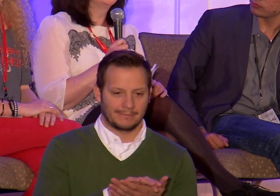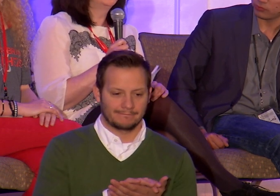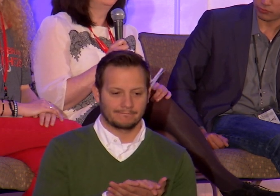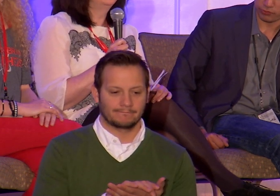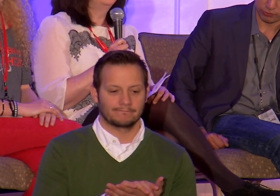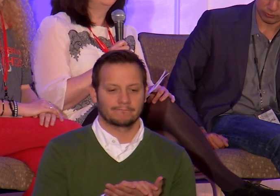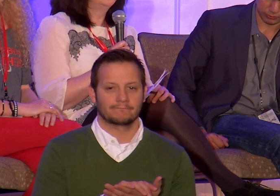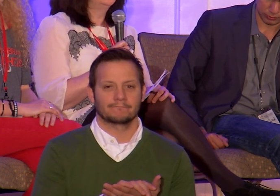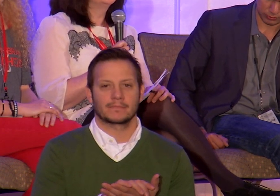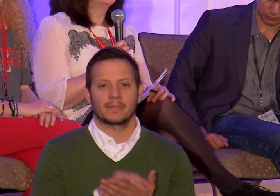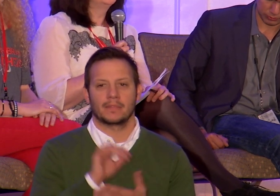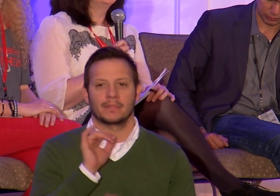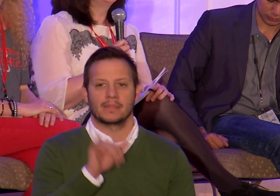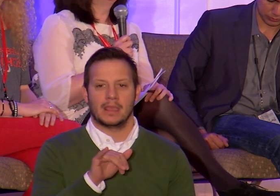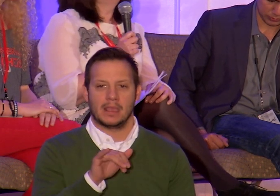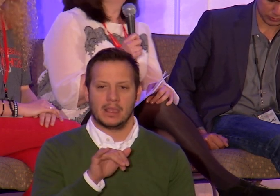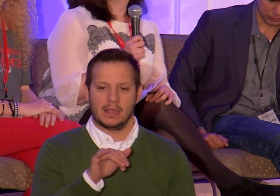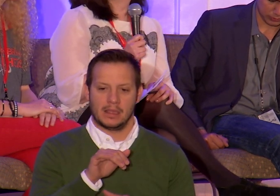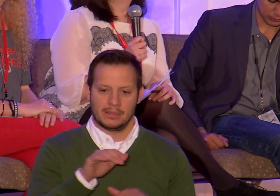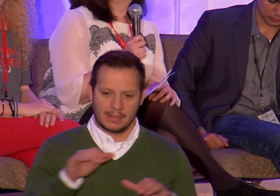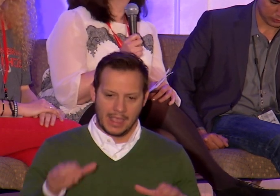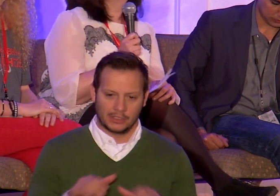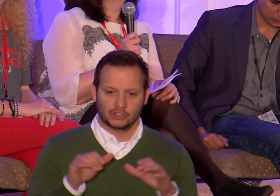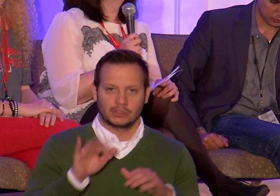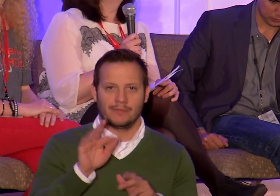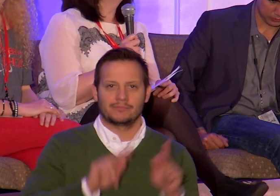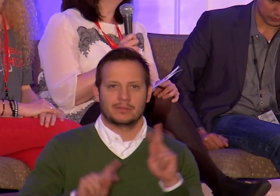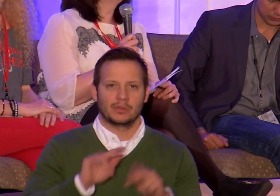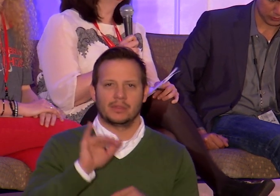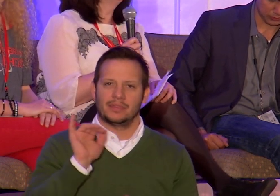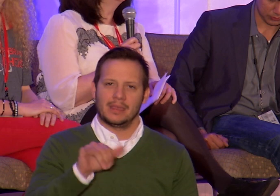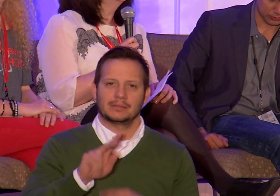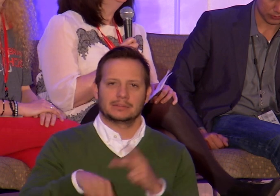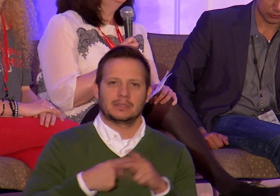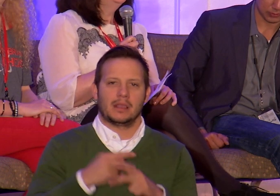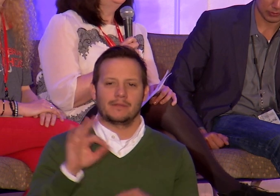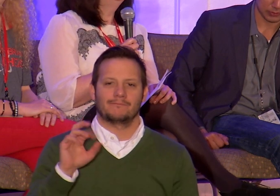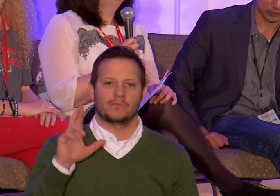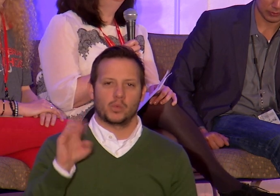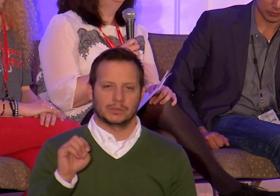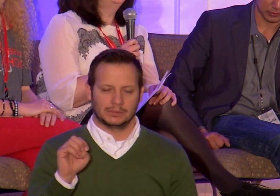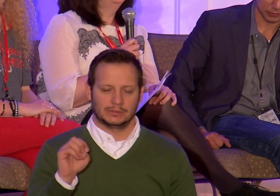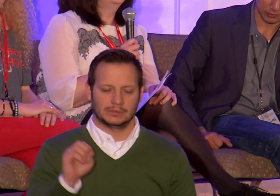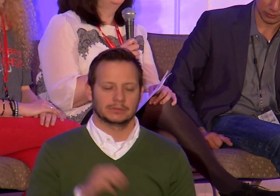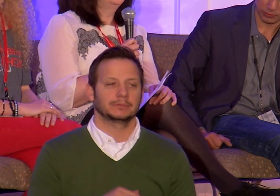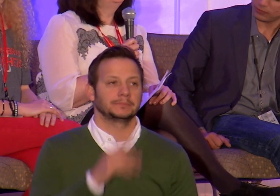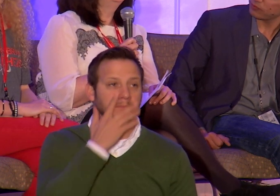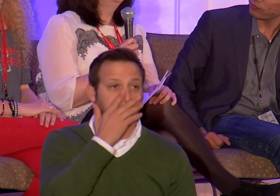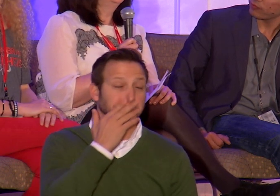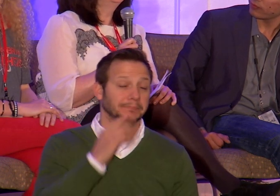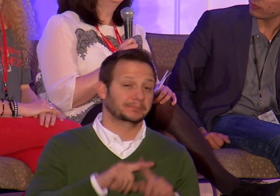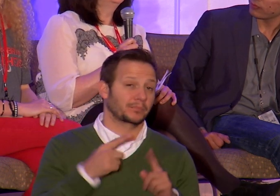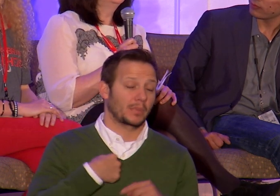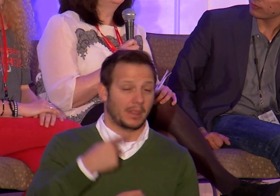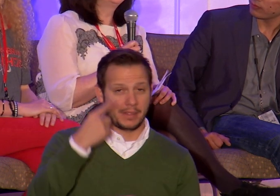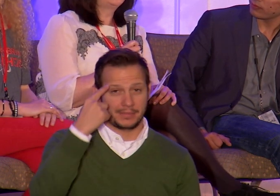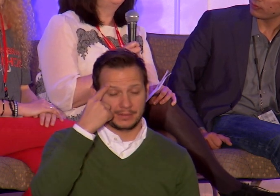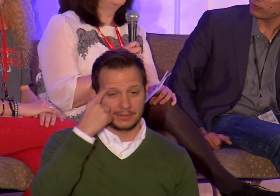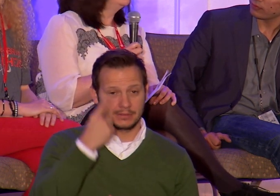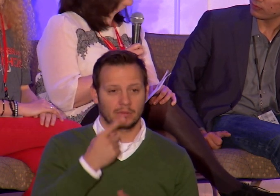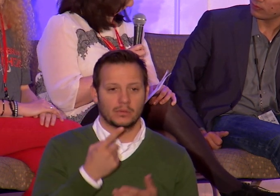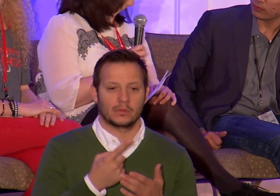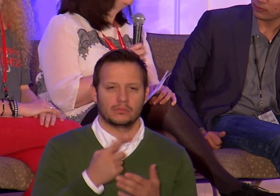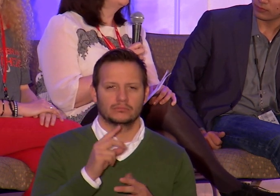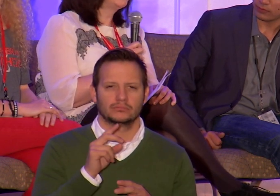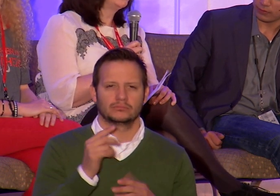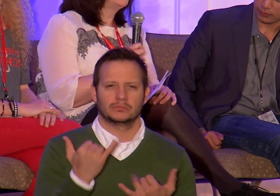force. So it's not that I think that any type of intervention is wrong. I do think, though, that if you look at what's